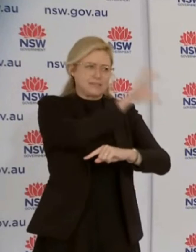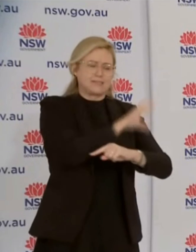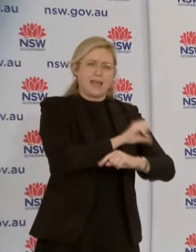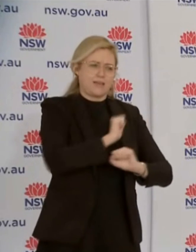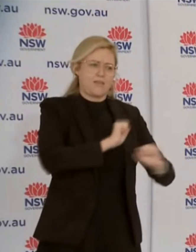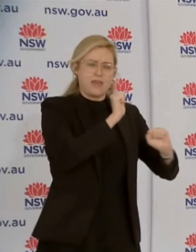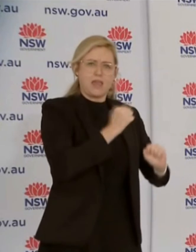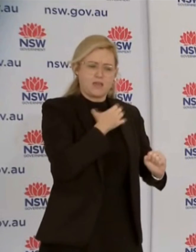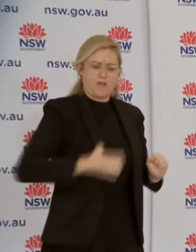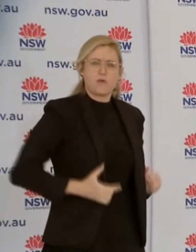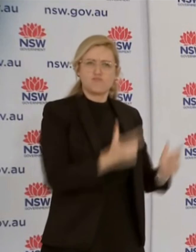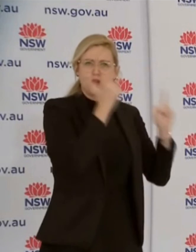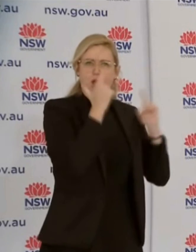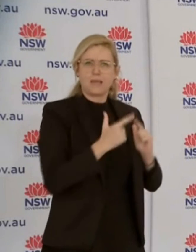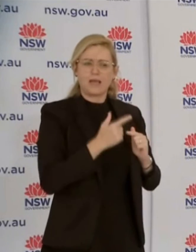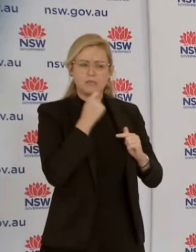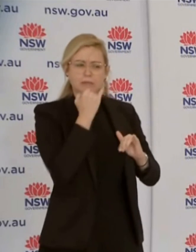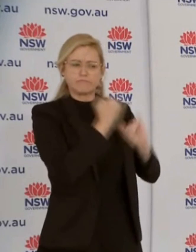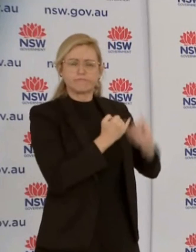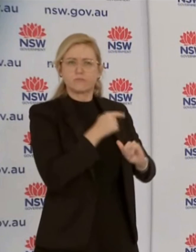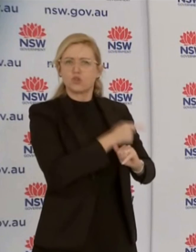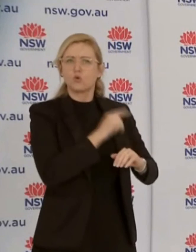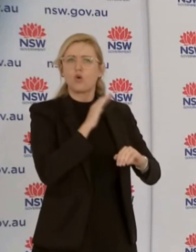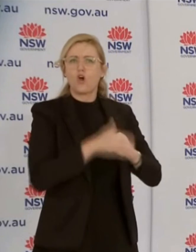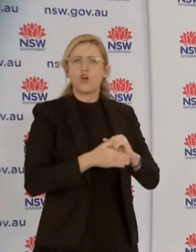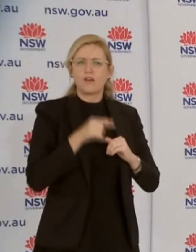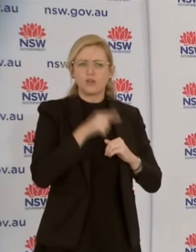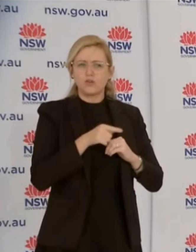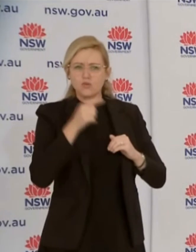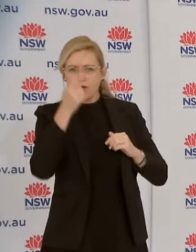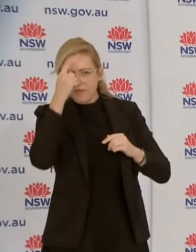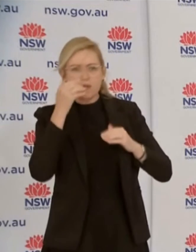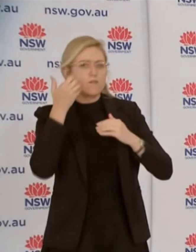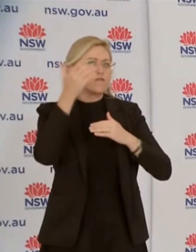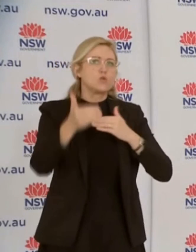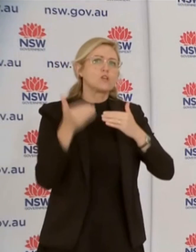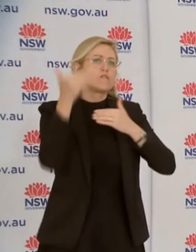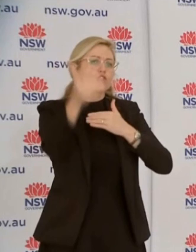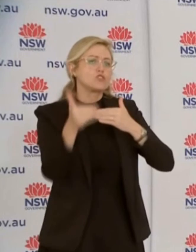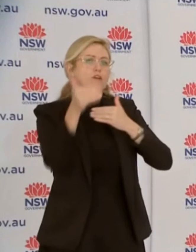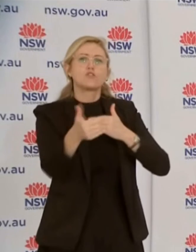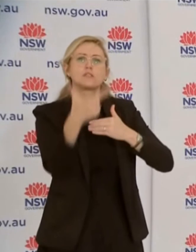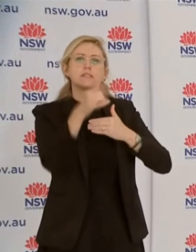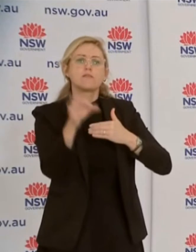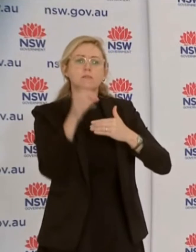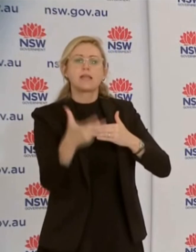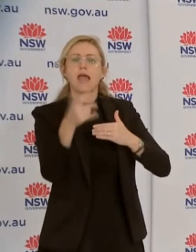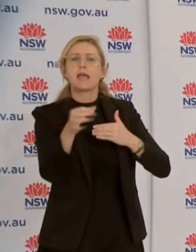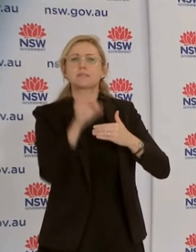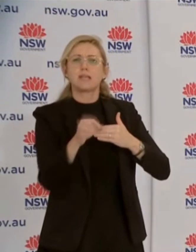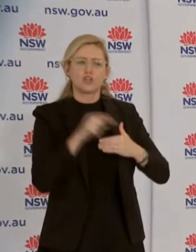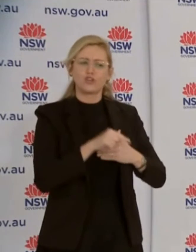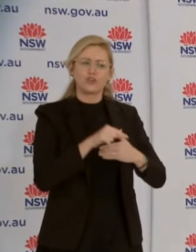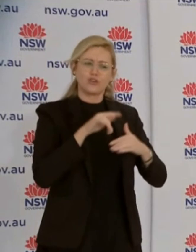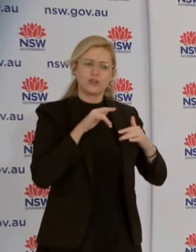focus coming from what you're saying on the 70% and 80%. We're in a crisis still right now, and there's still another month of lockdown